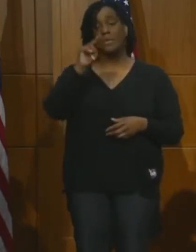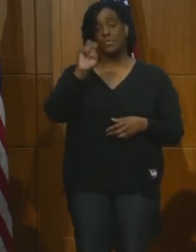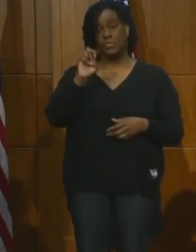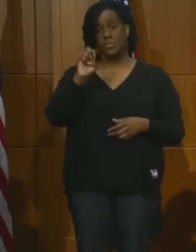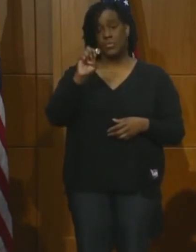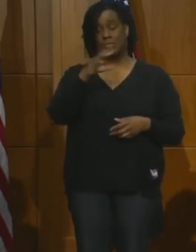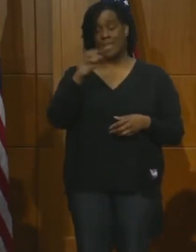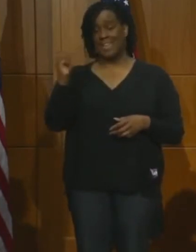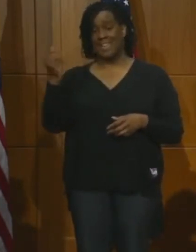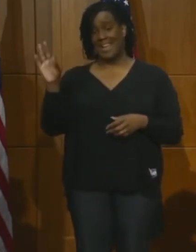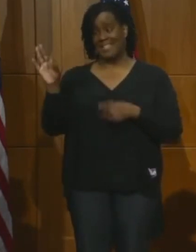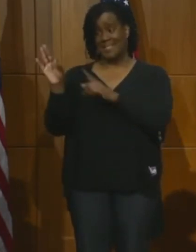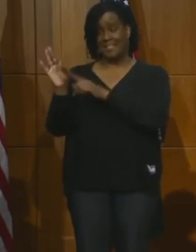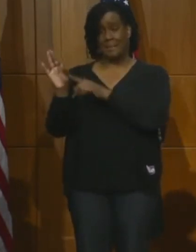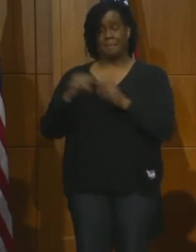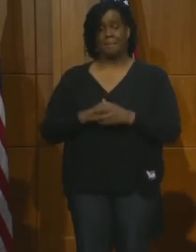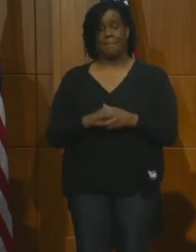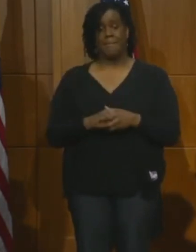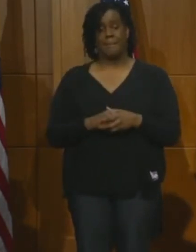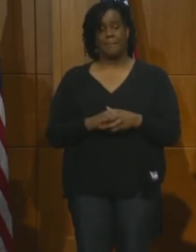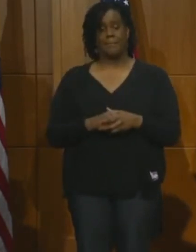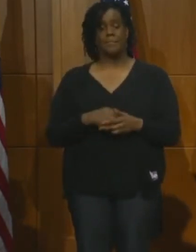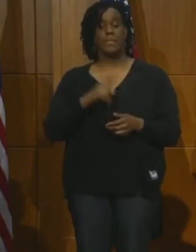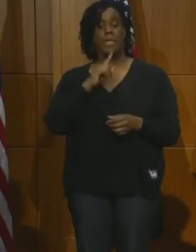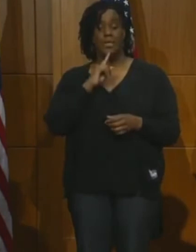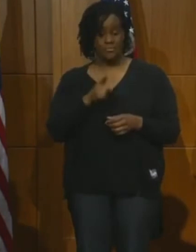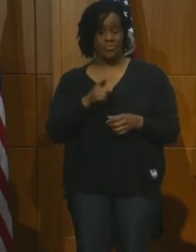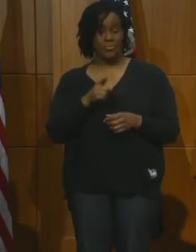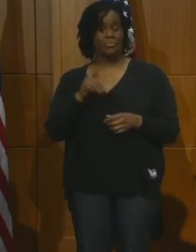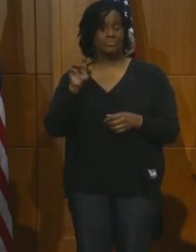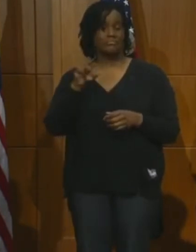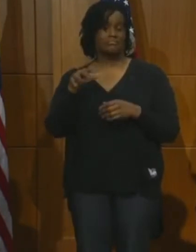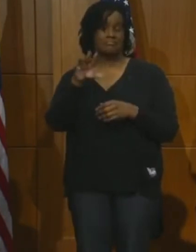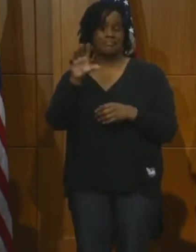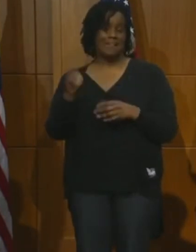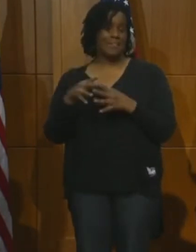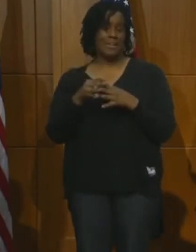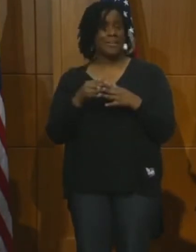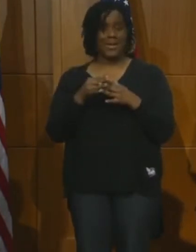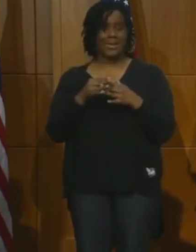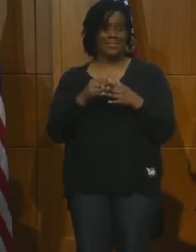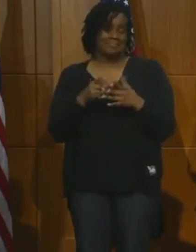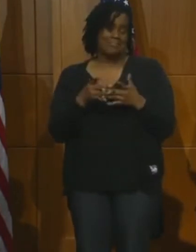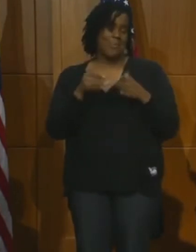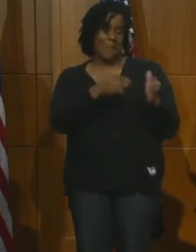19th. In true African-American fashion, that was made Juneteenth.